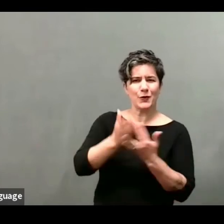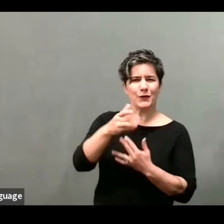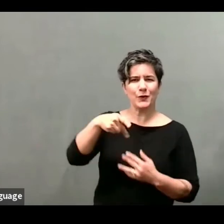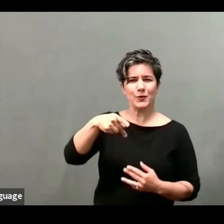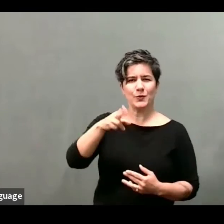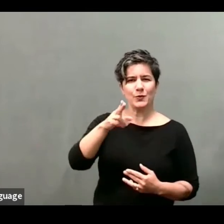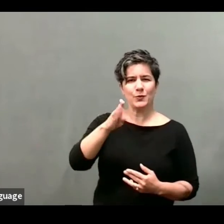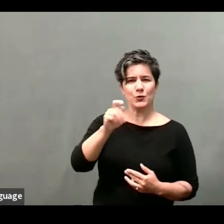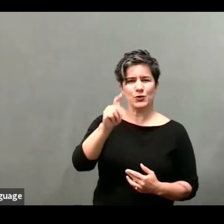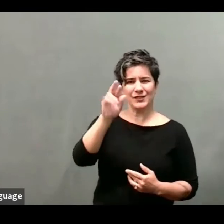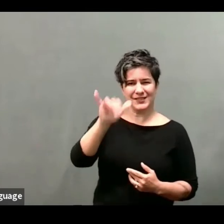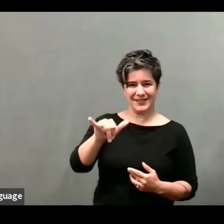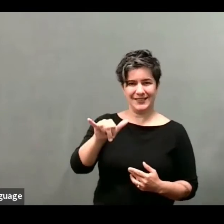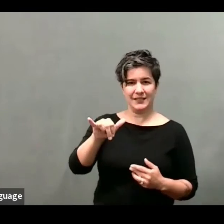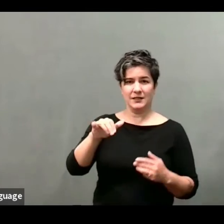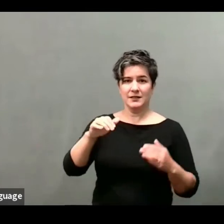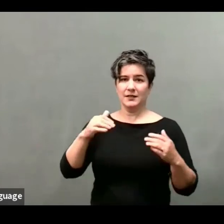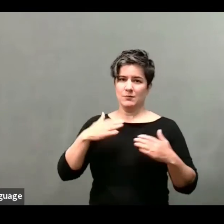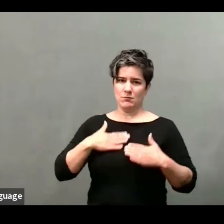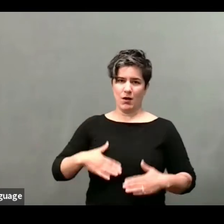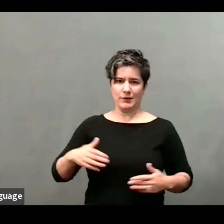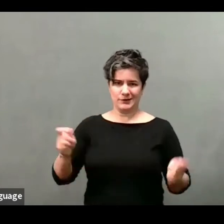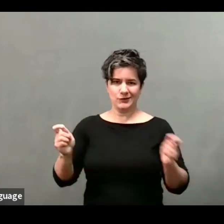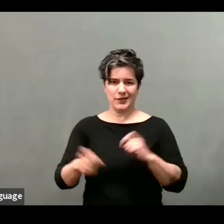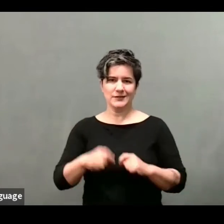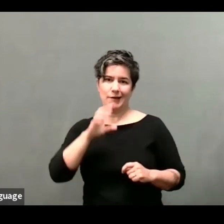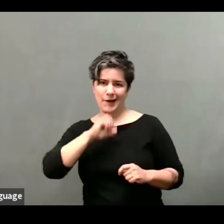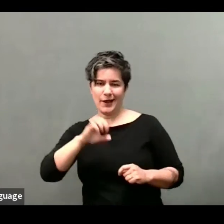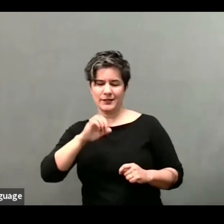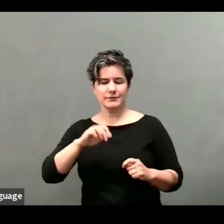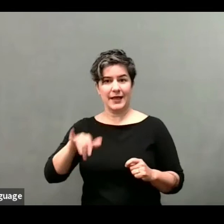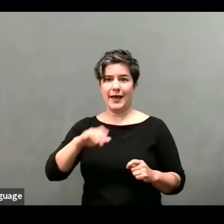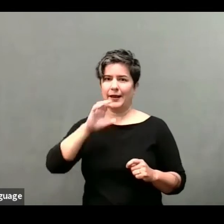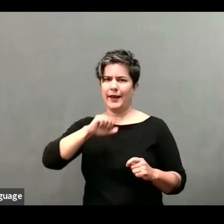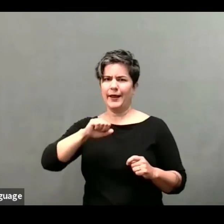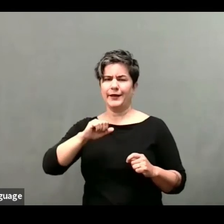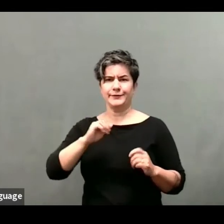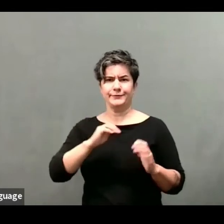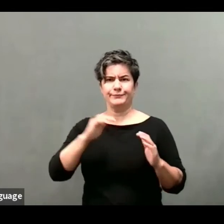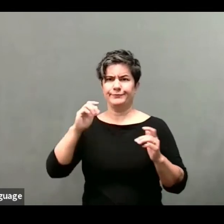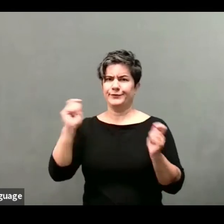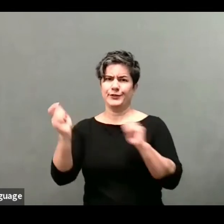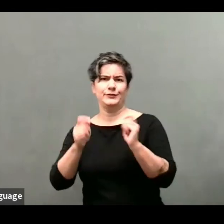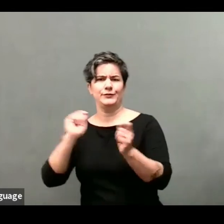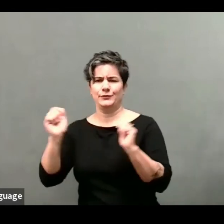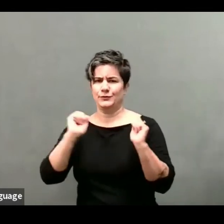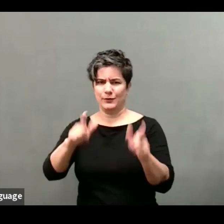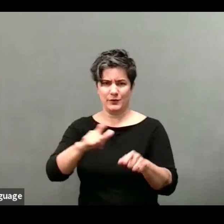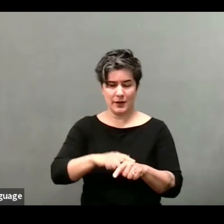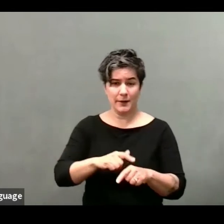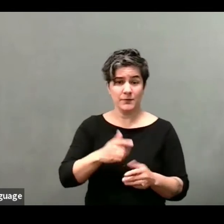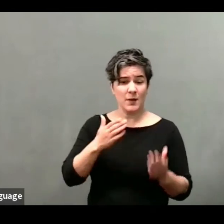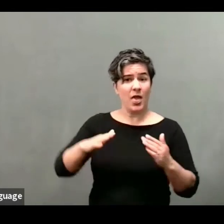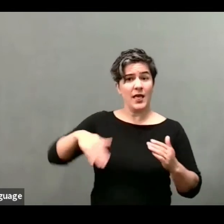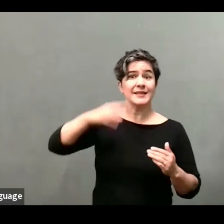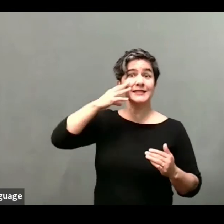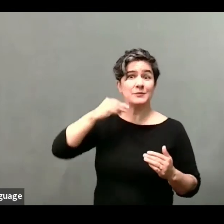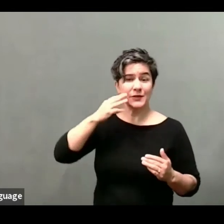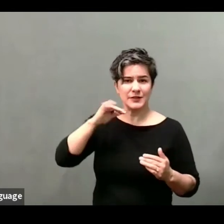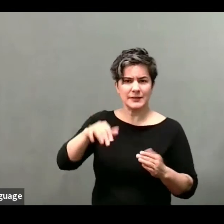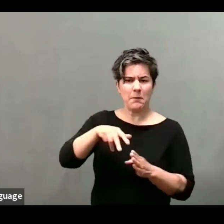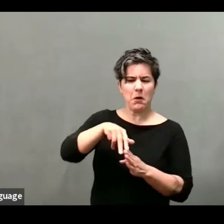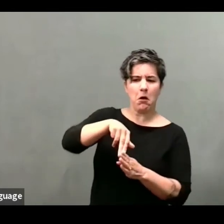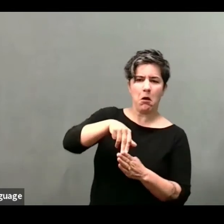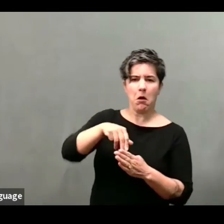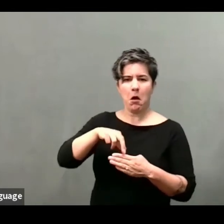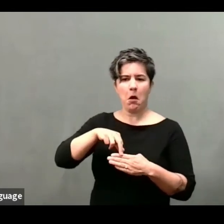although that age gets lower and lower, even patients who haven't gone through puberty yet may be right on the cusp